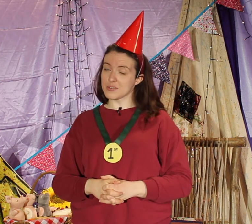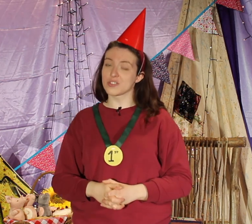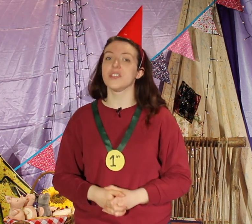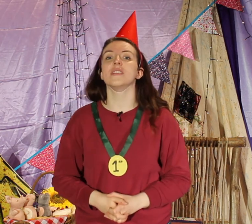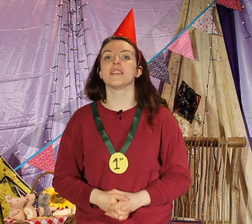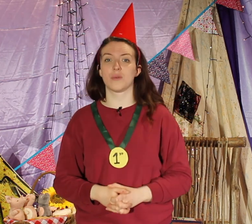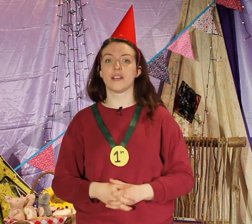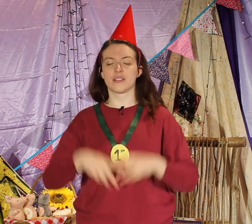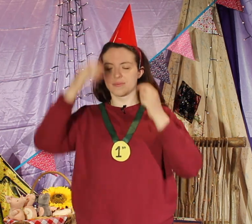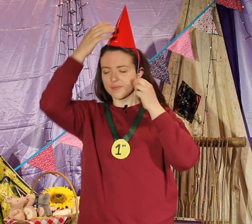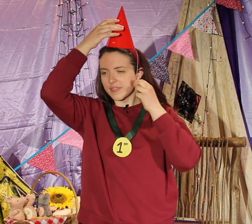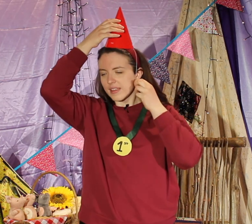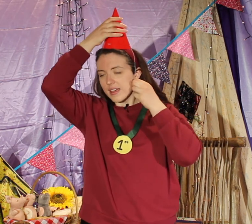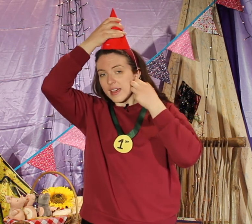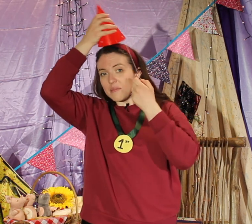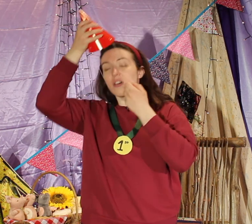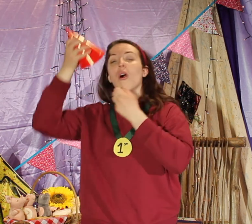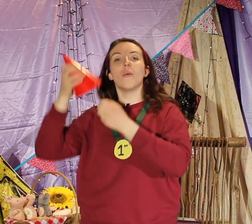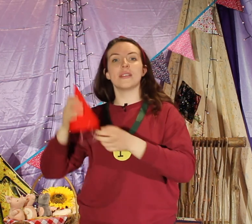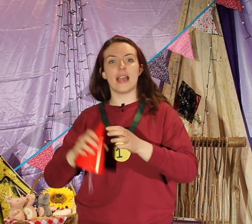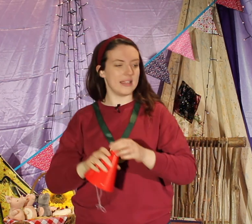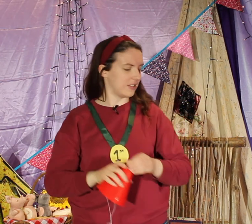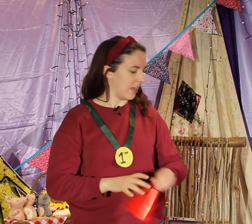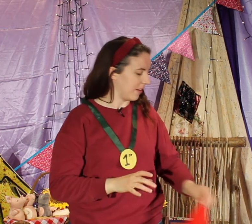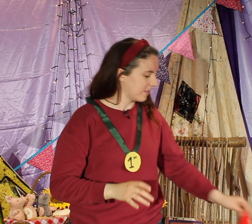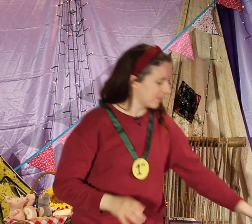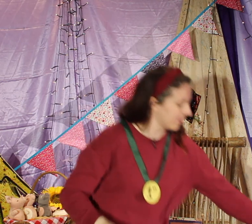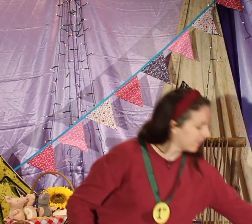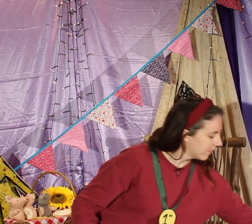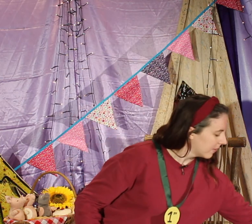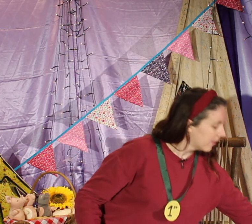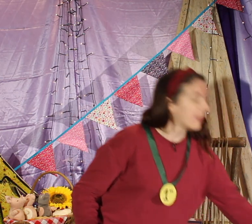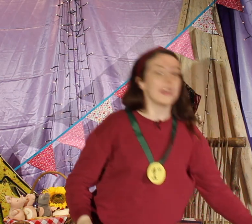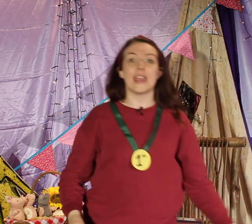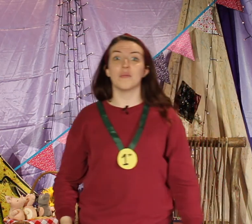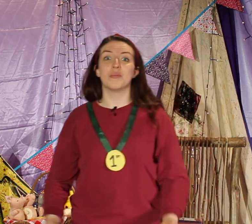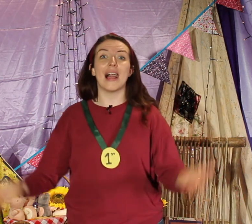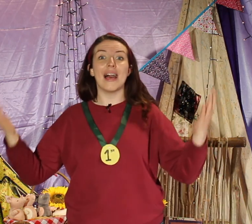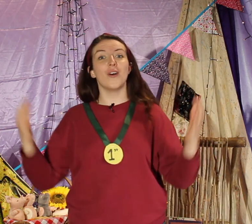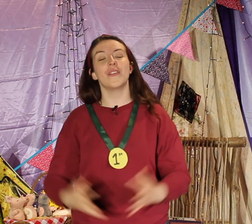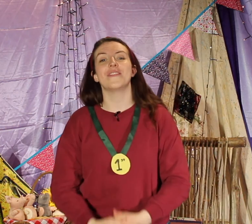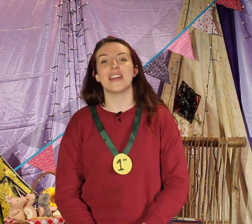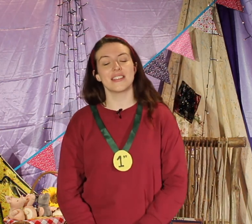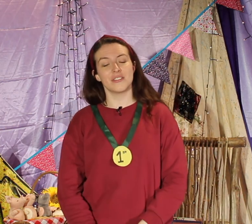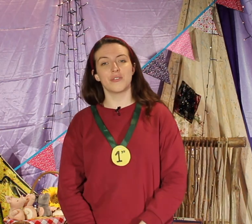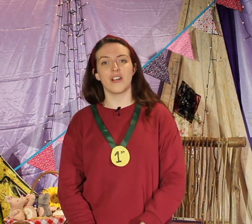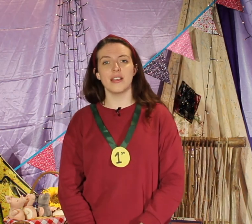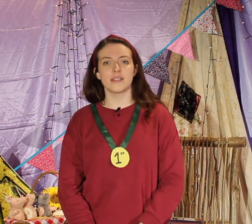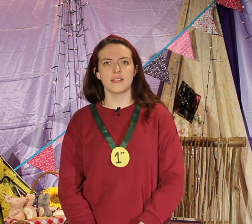as good as his word. He was always kind to others. He helped plan all the events in the forest.